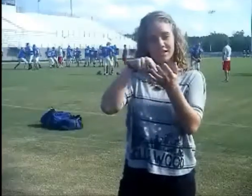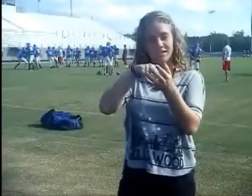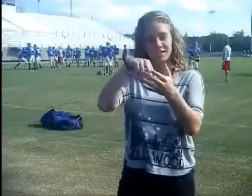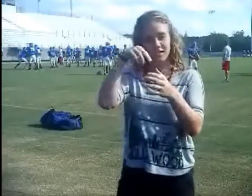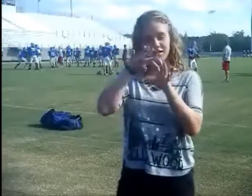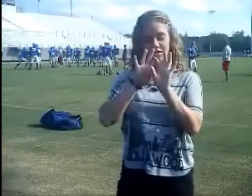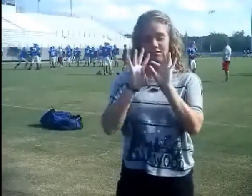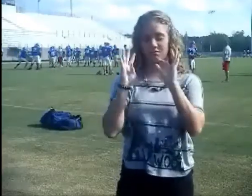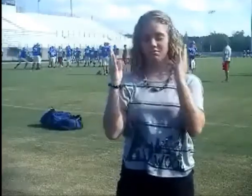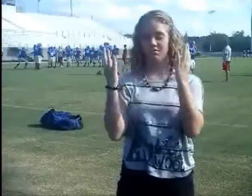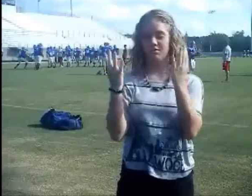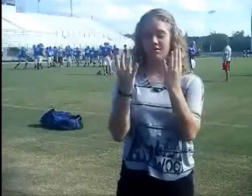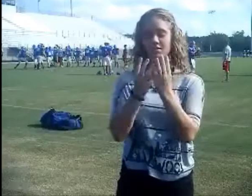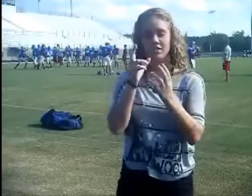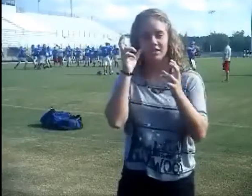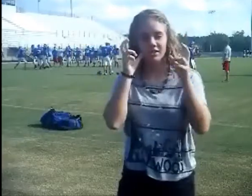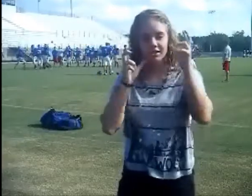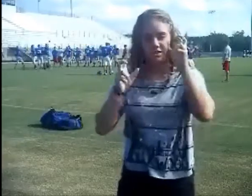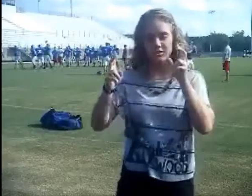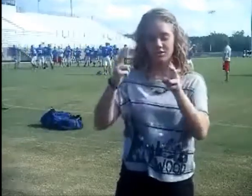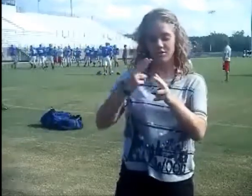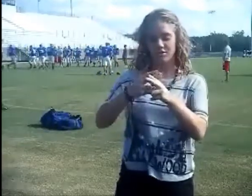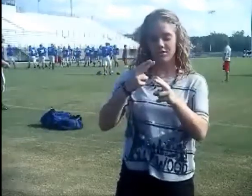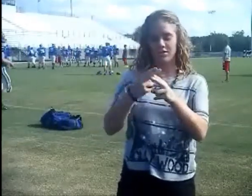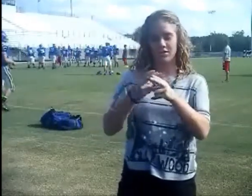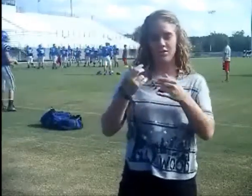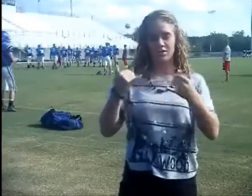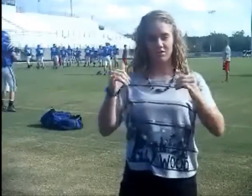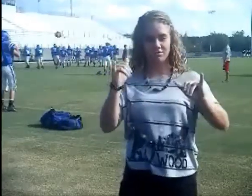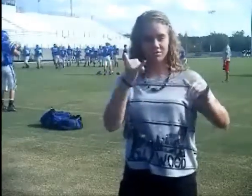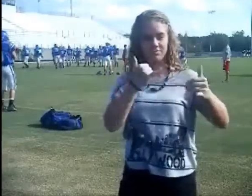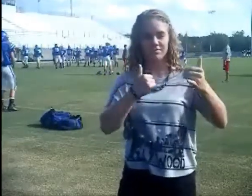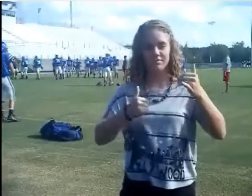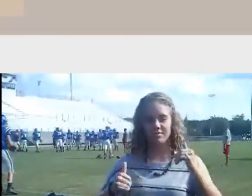Standing in the huddle listening to the call